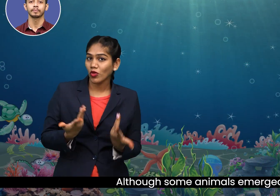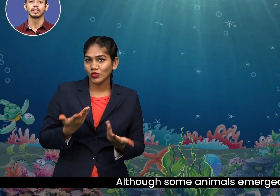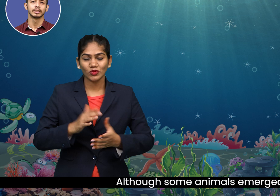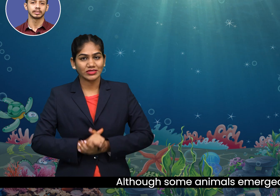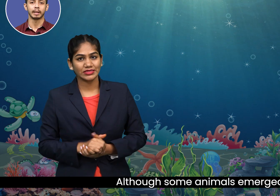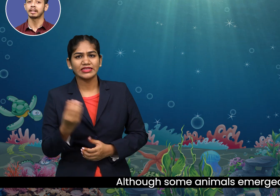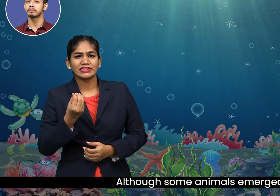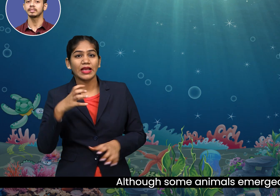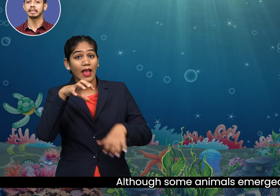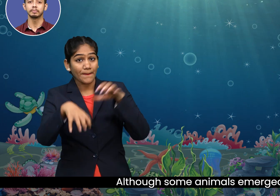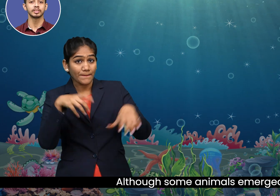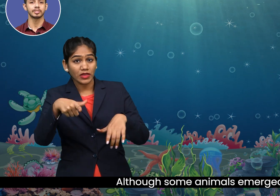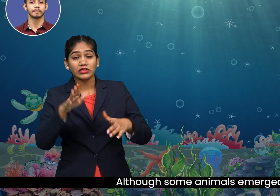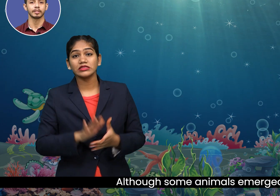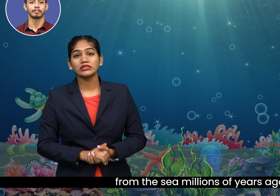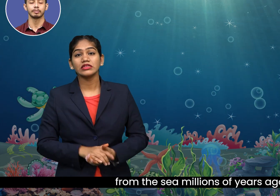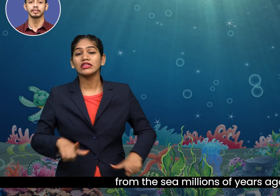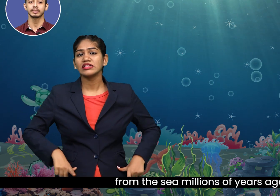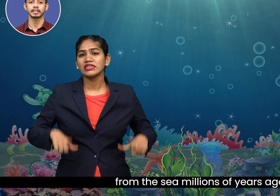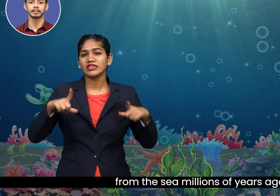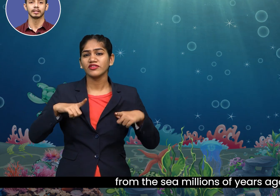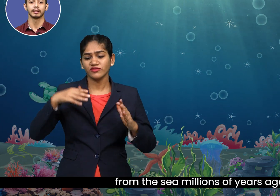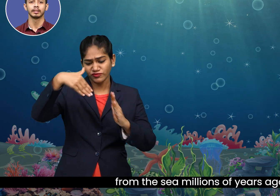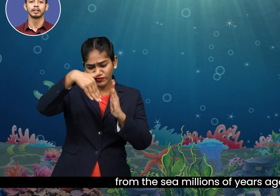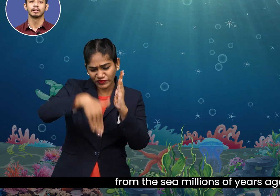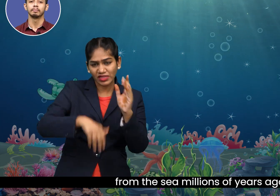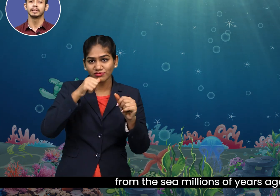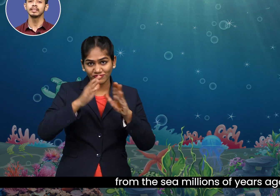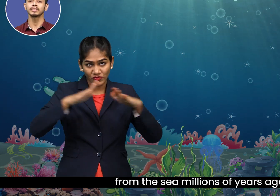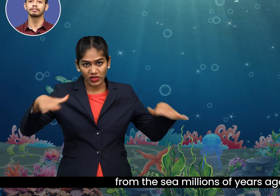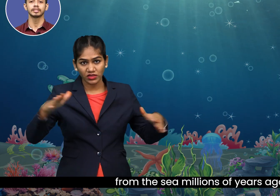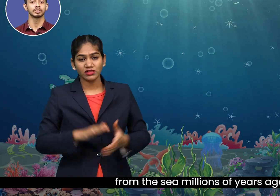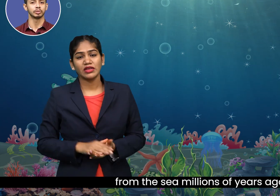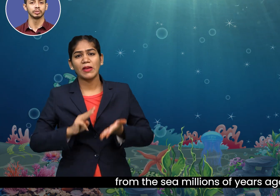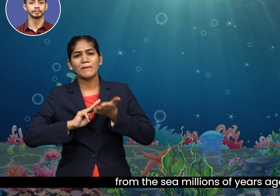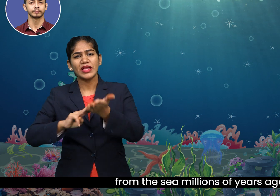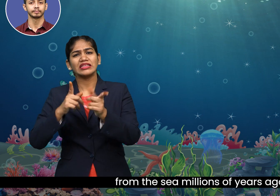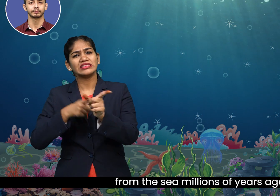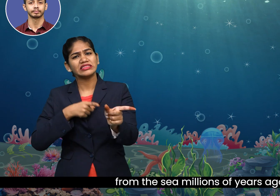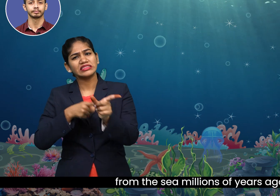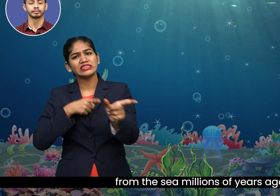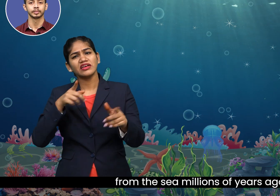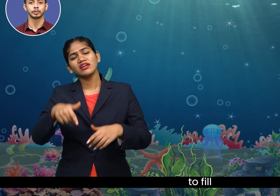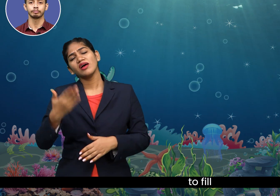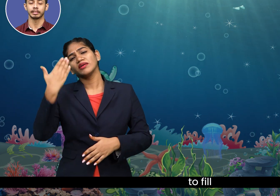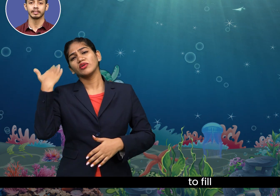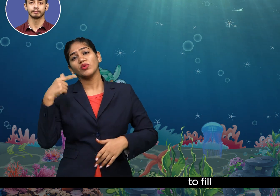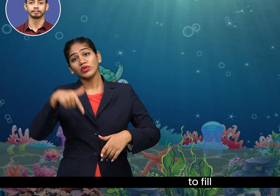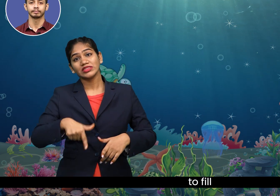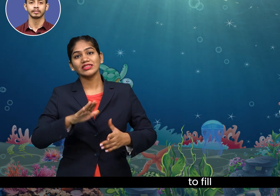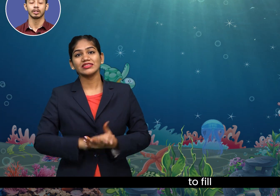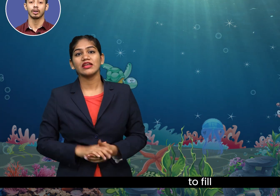Although some animals emerged from the sea millions of years ago to